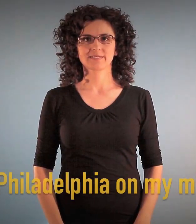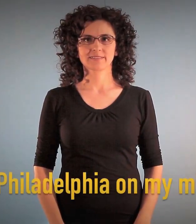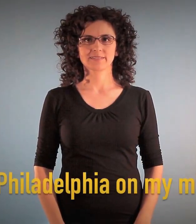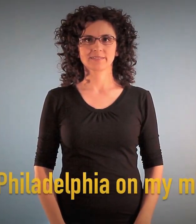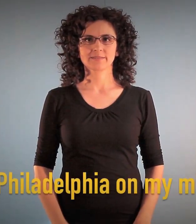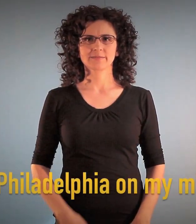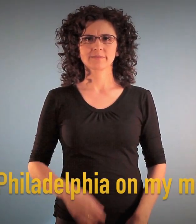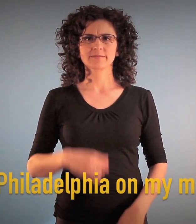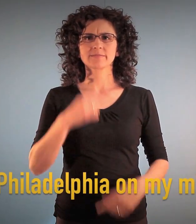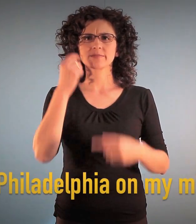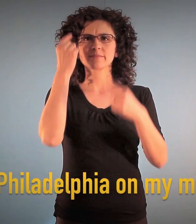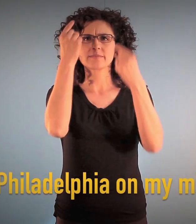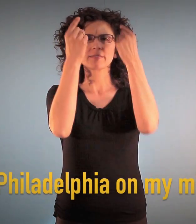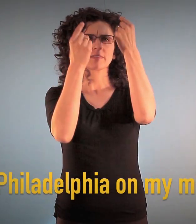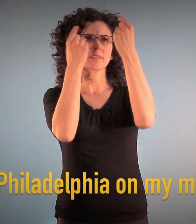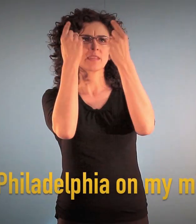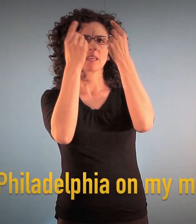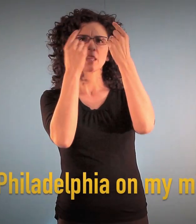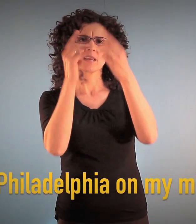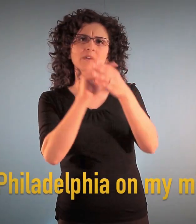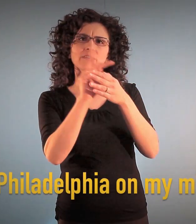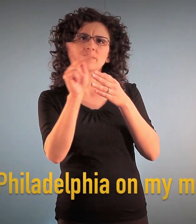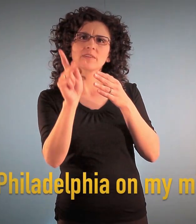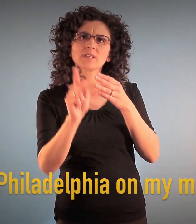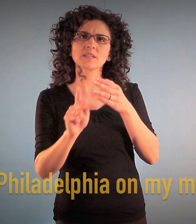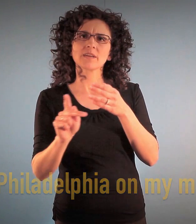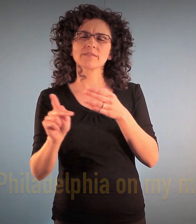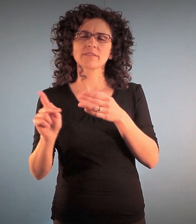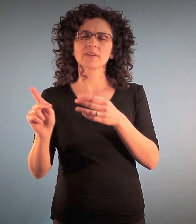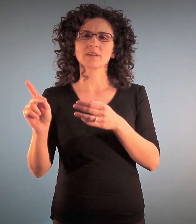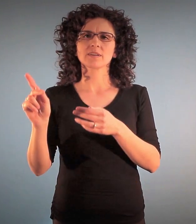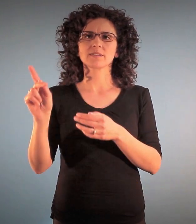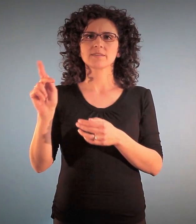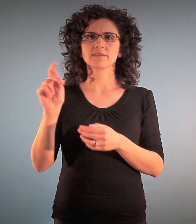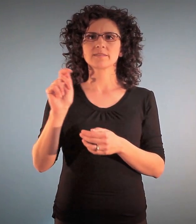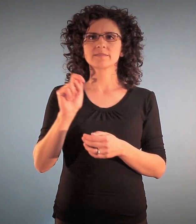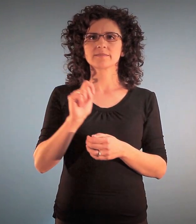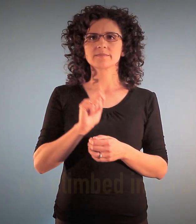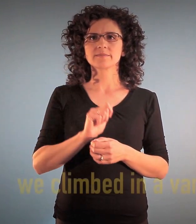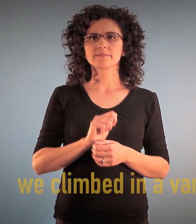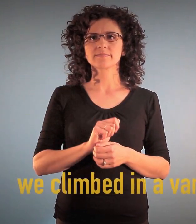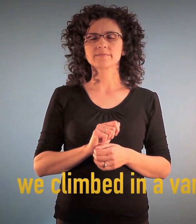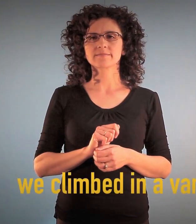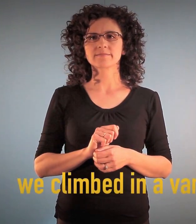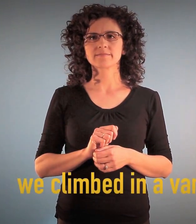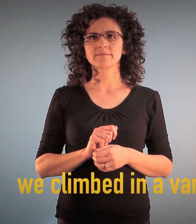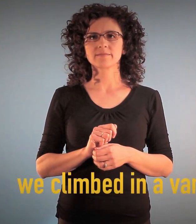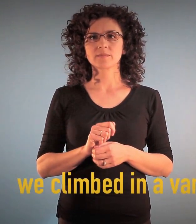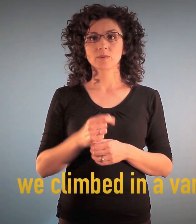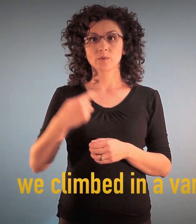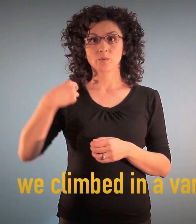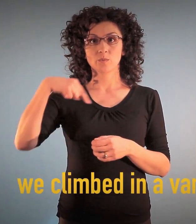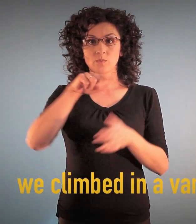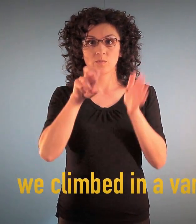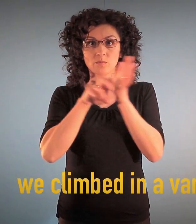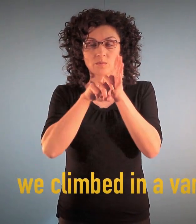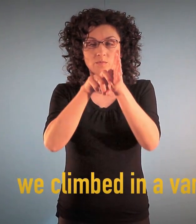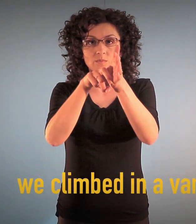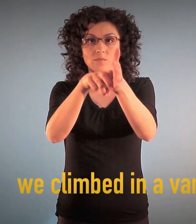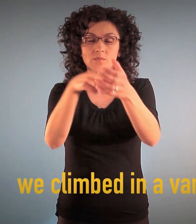Philadelphia on my mic We climbed in a van